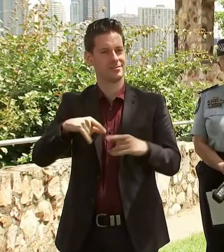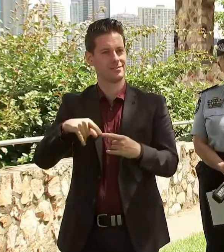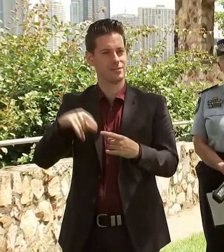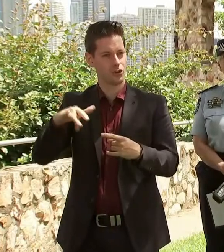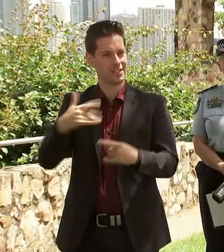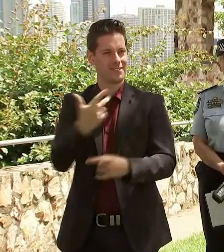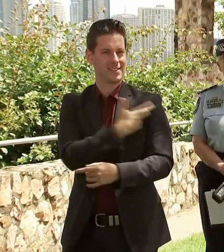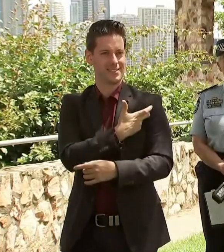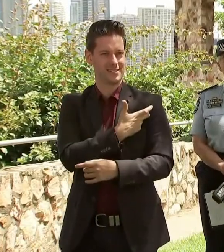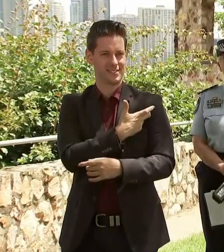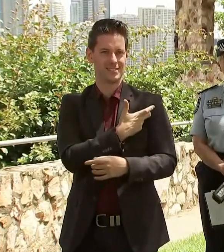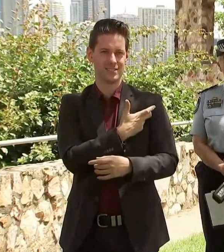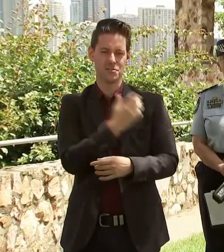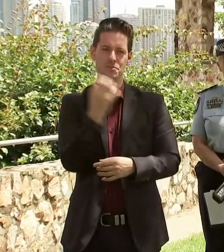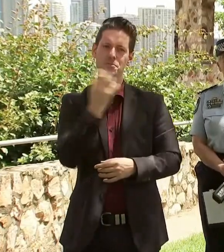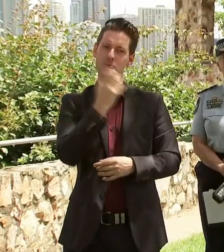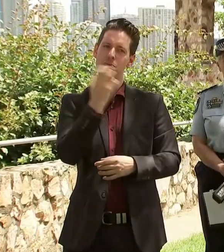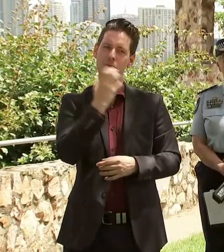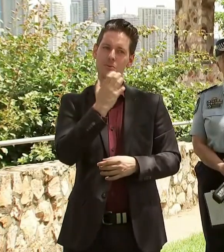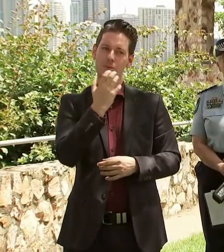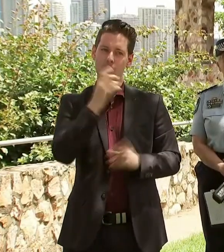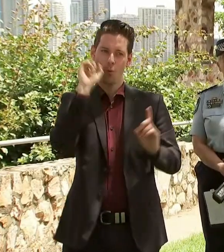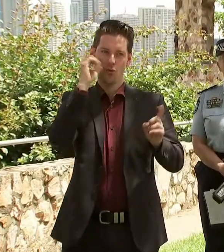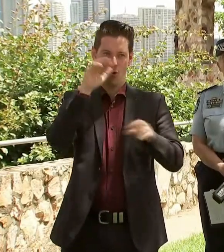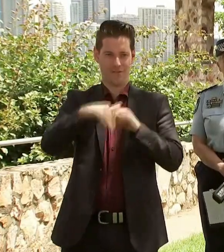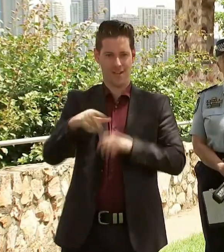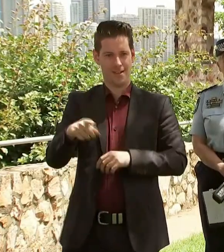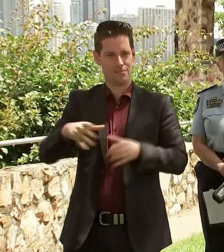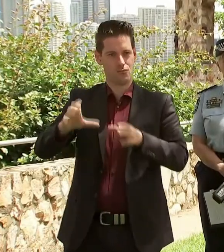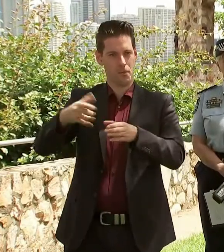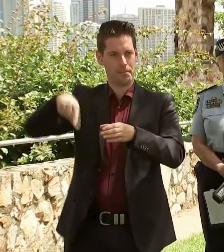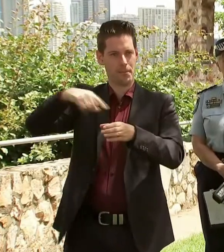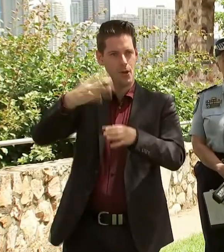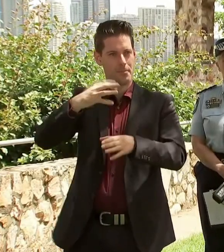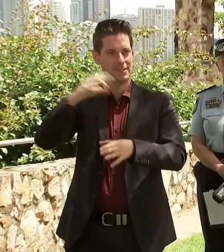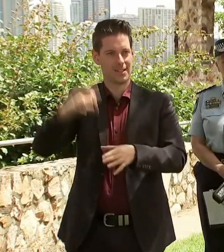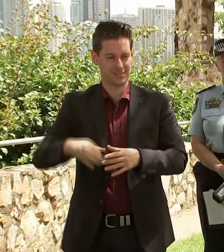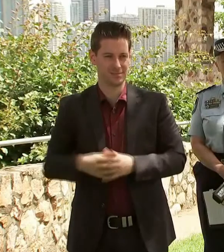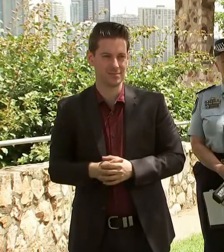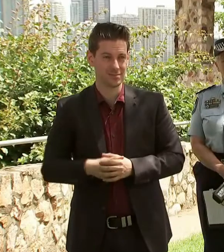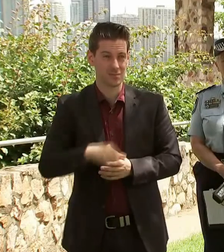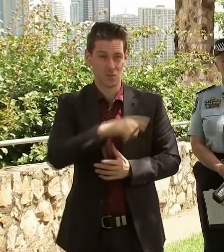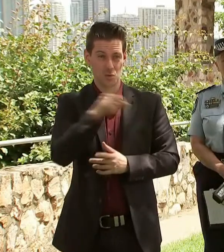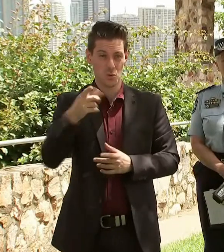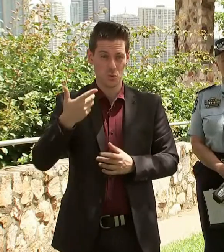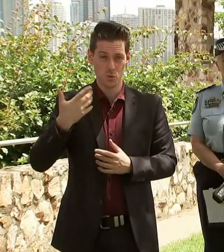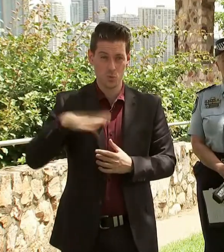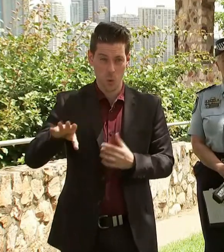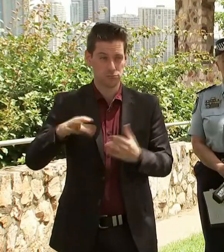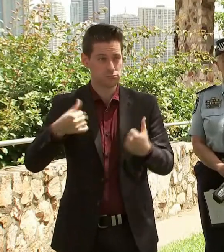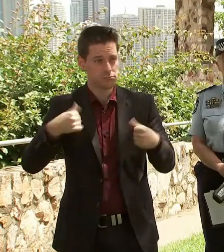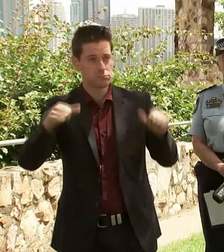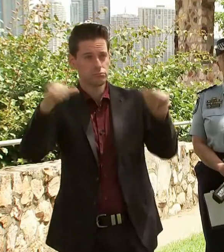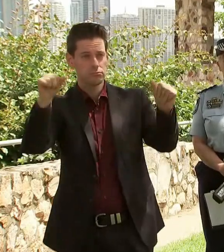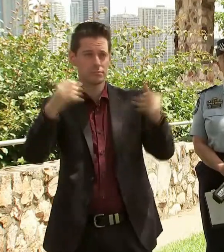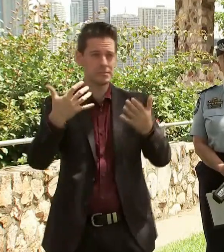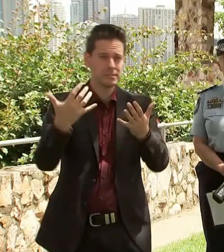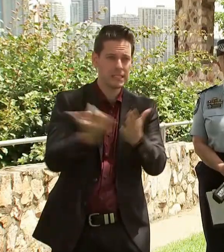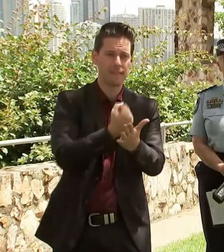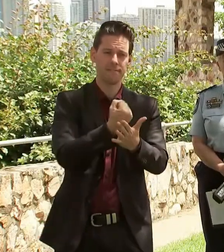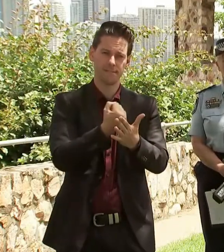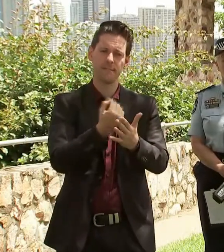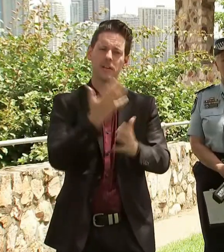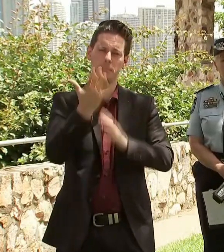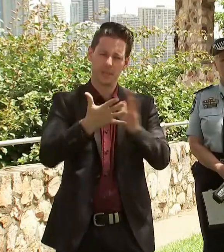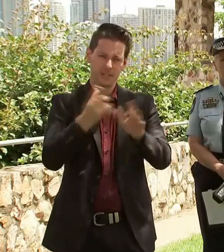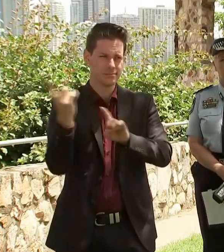unvaccinated, and that presents some challenges. So the single biggest pathway to success for our state in the future is